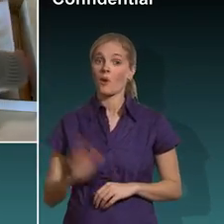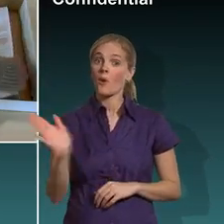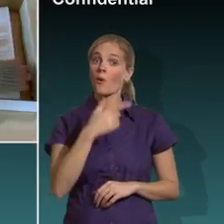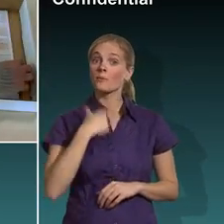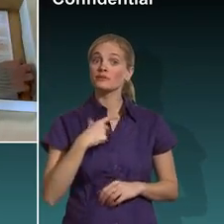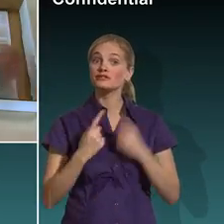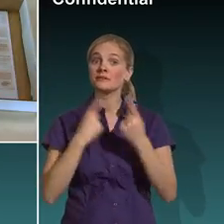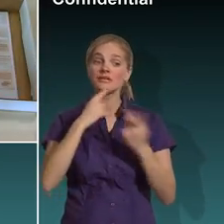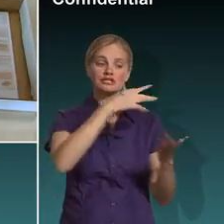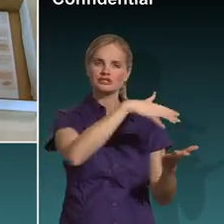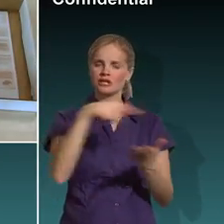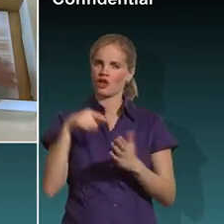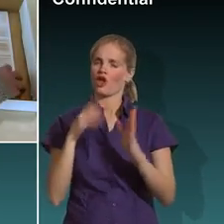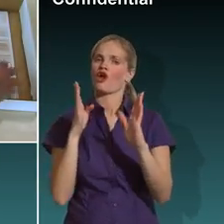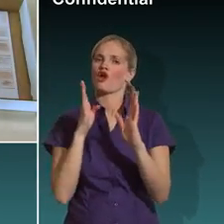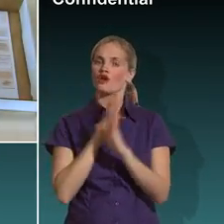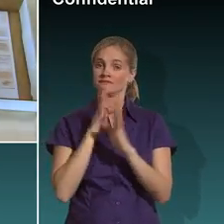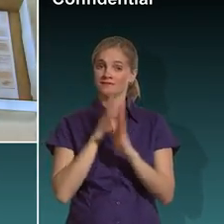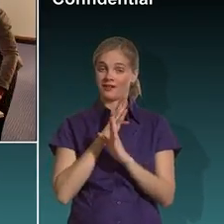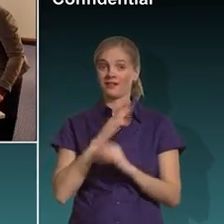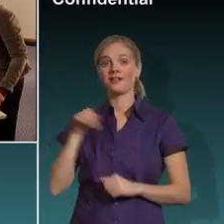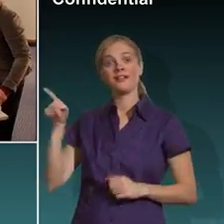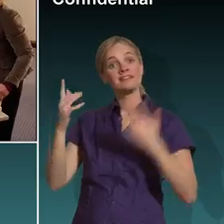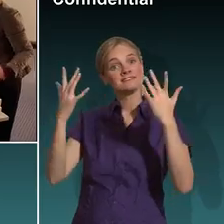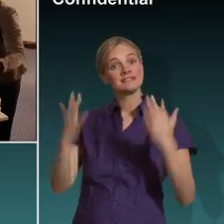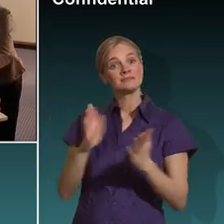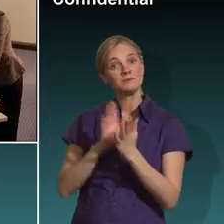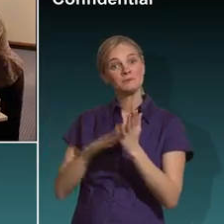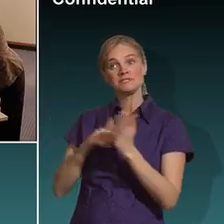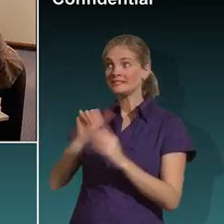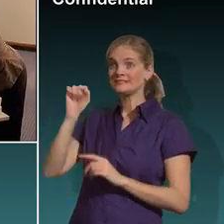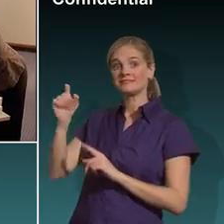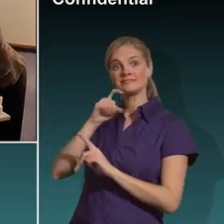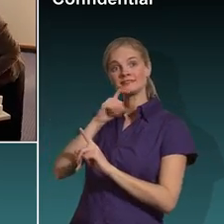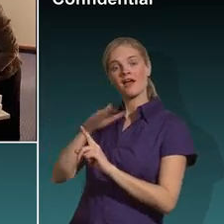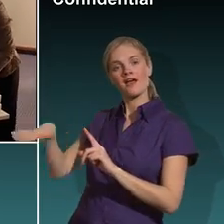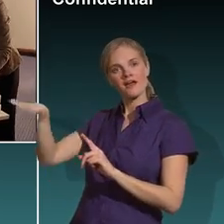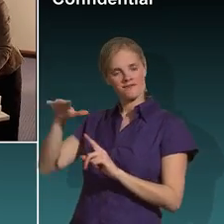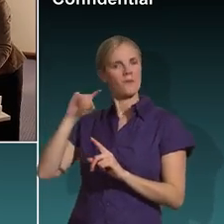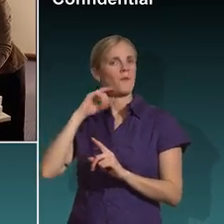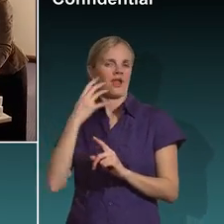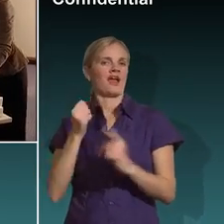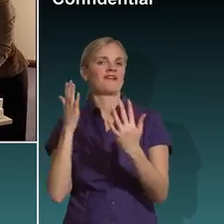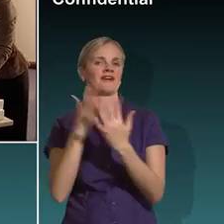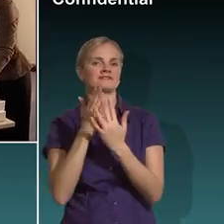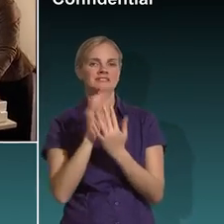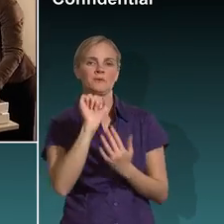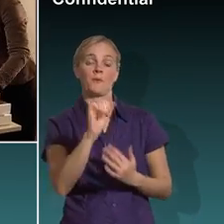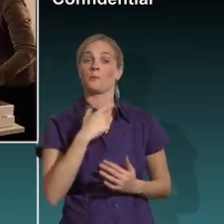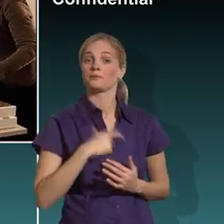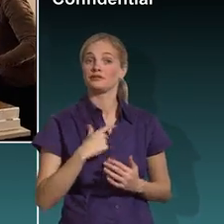All personal information is confidential. The staff of Statistics New Zealand will have access